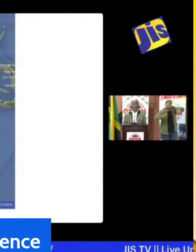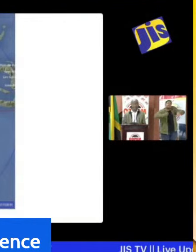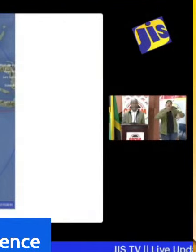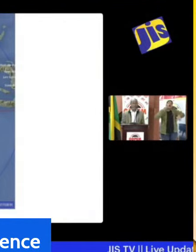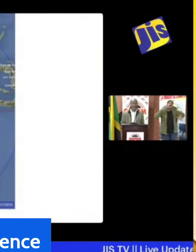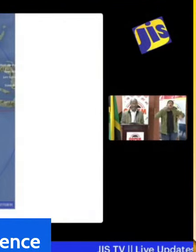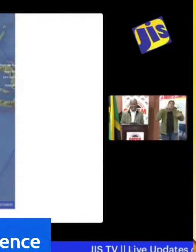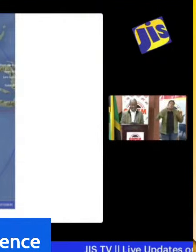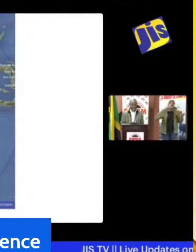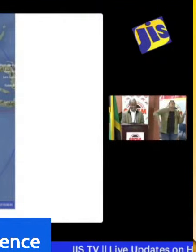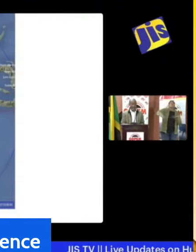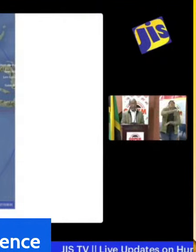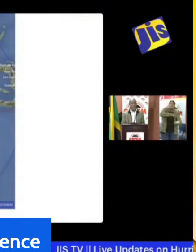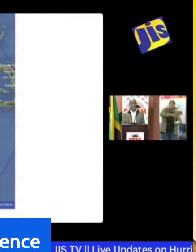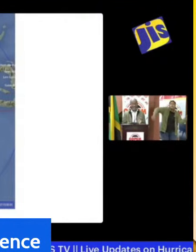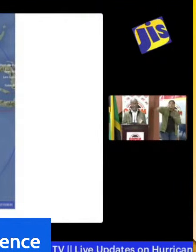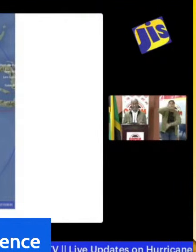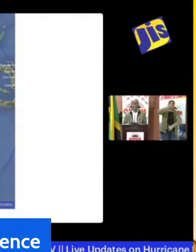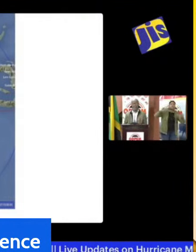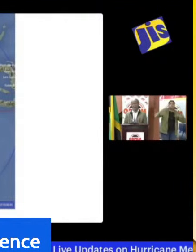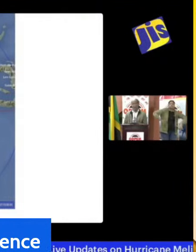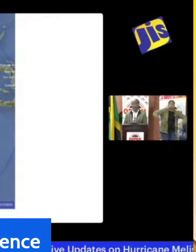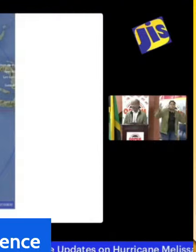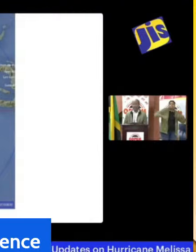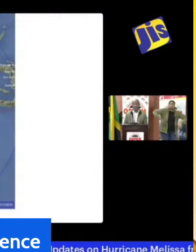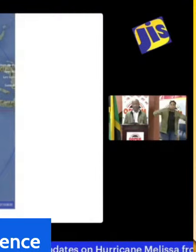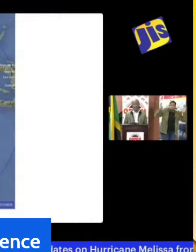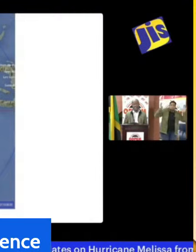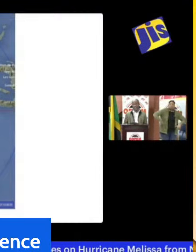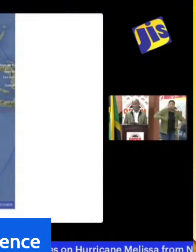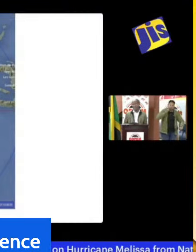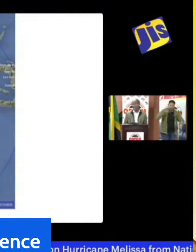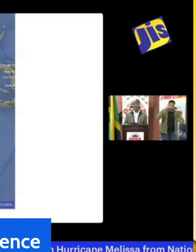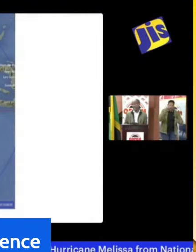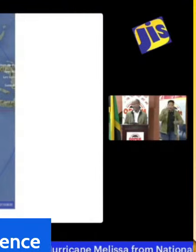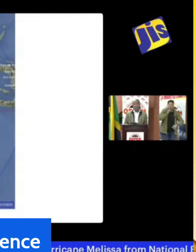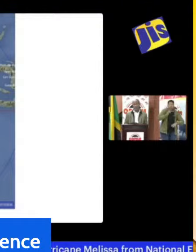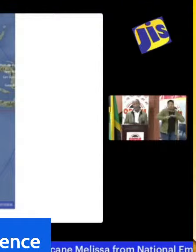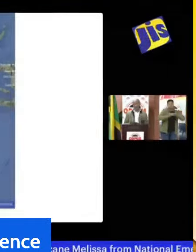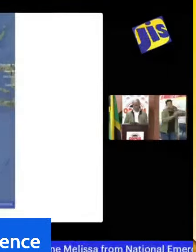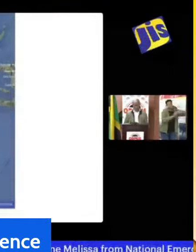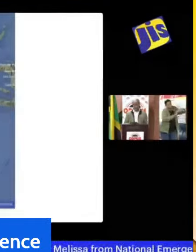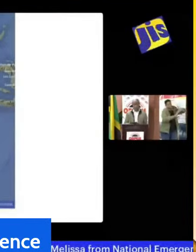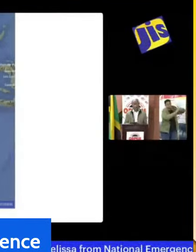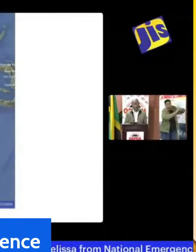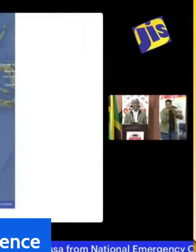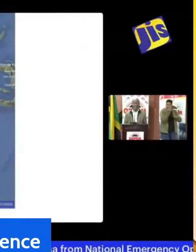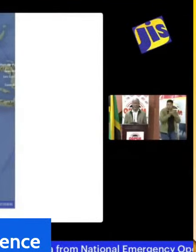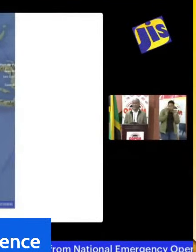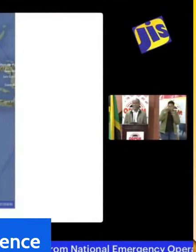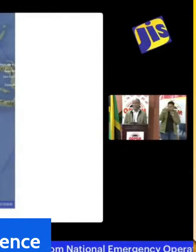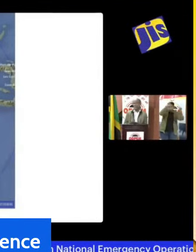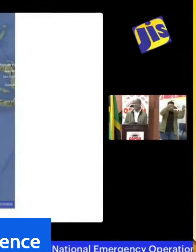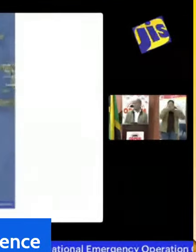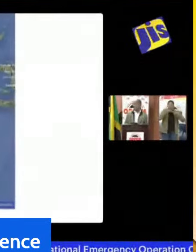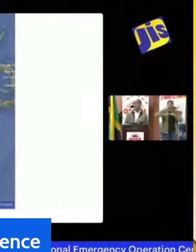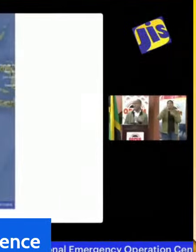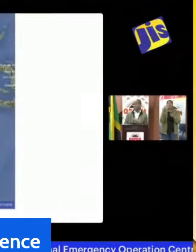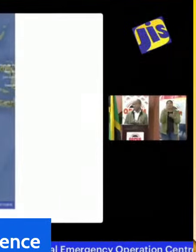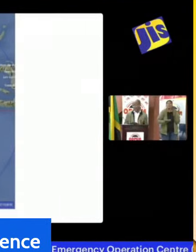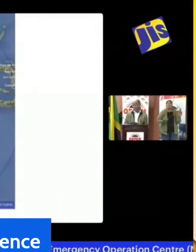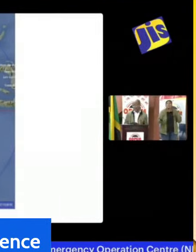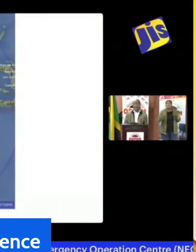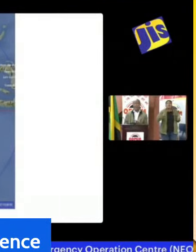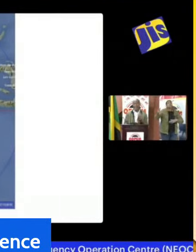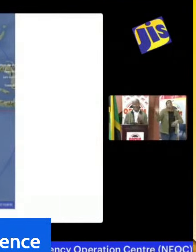a few of those bands, and those have been producing rainfall over sections of the island. We've also begun to experience some of the tropical storm